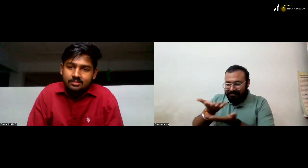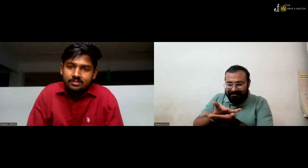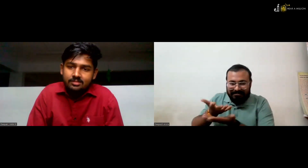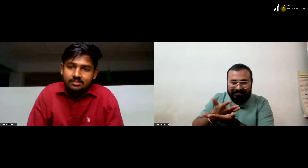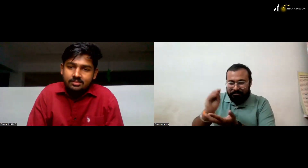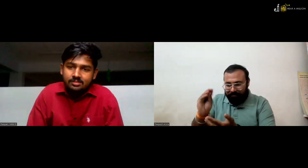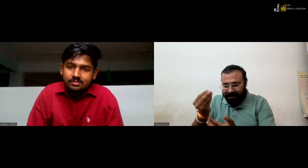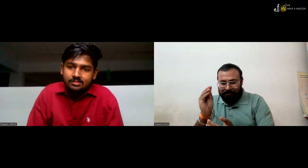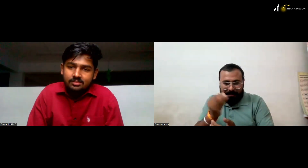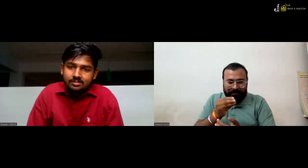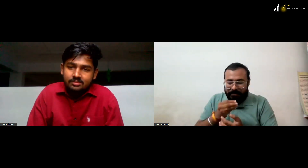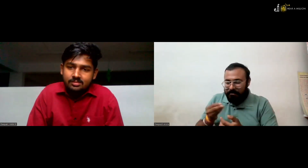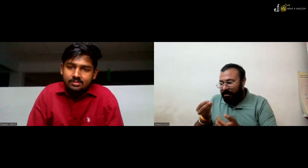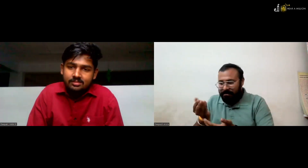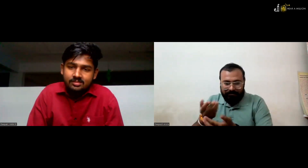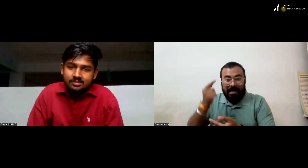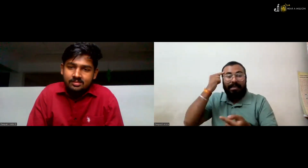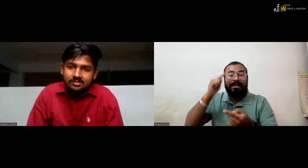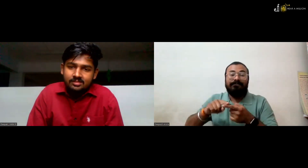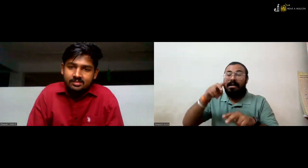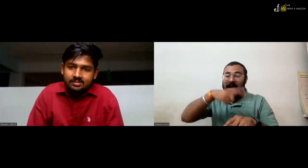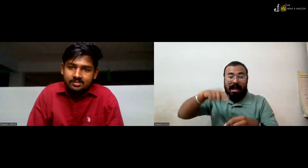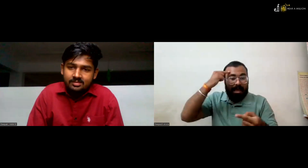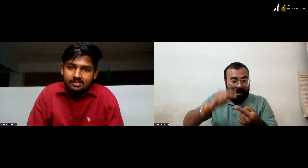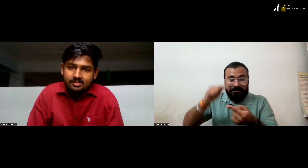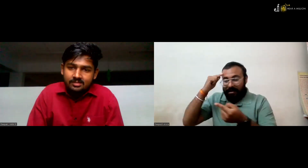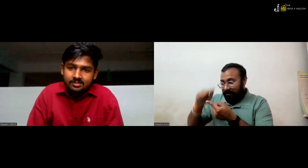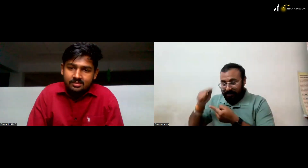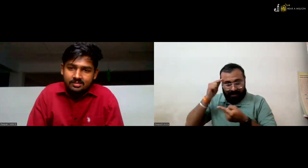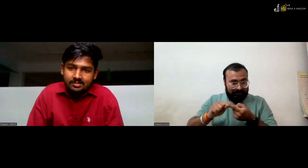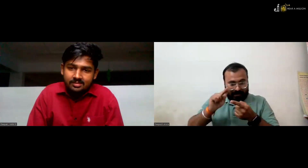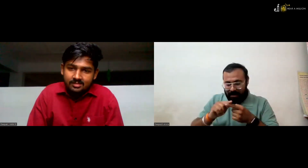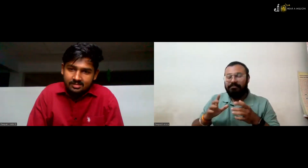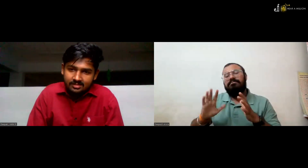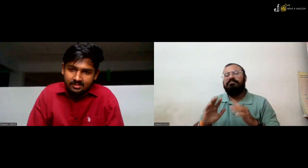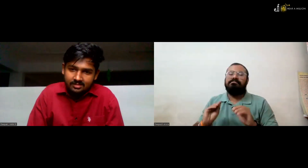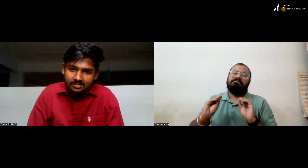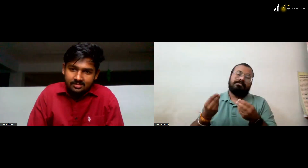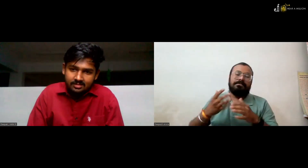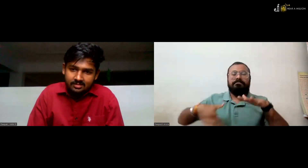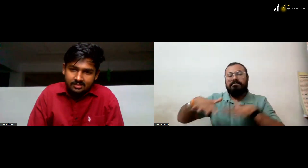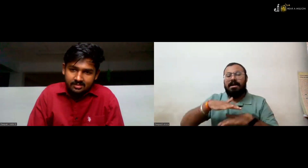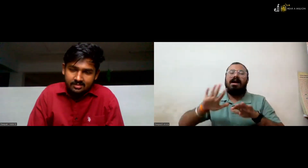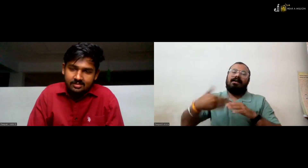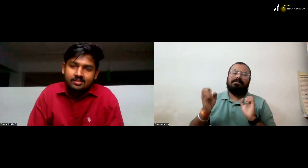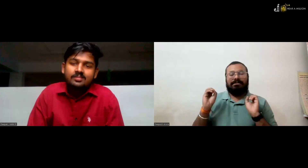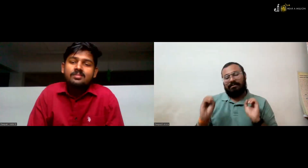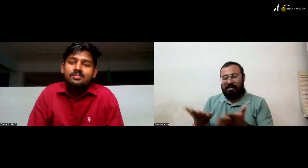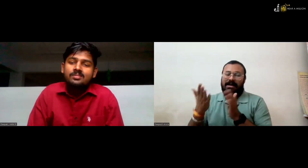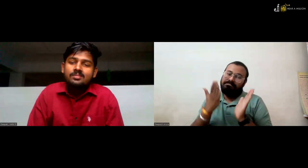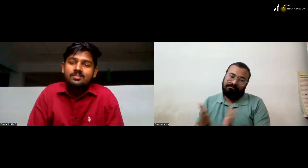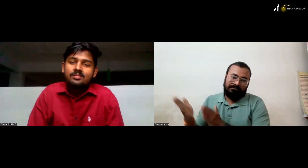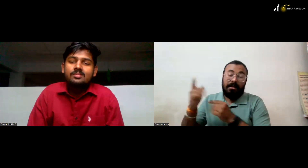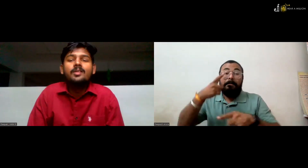in a particular time period prior to the winter season, or kind of where it's not much snowy or rainy. So at